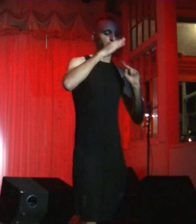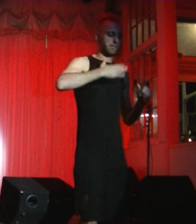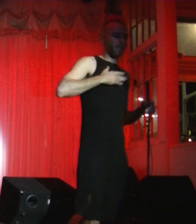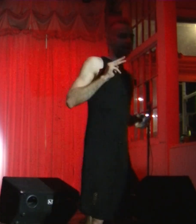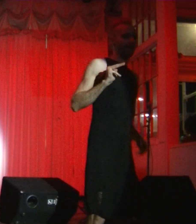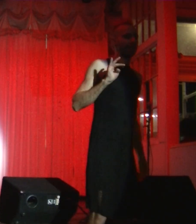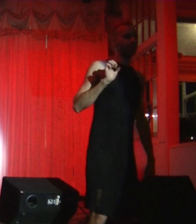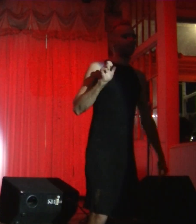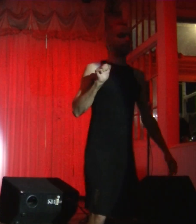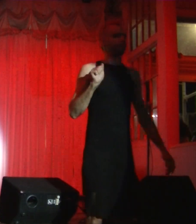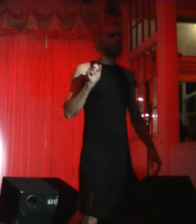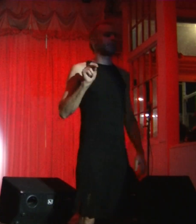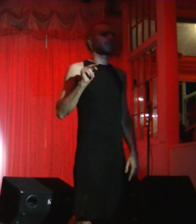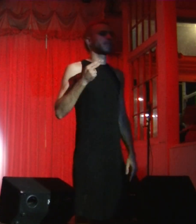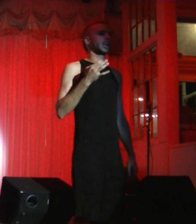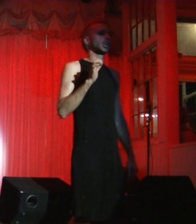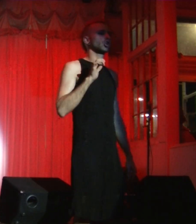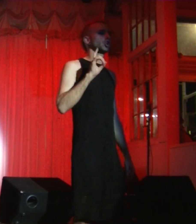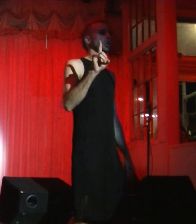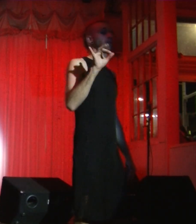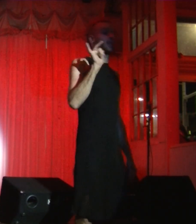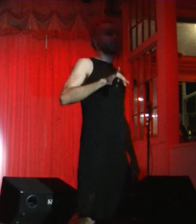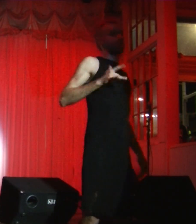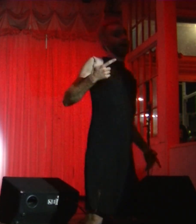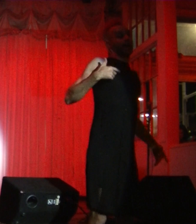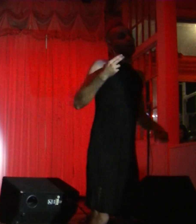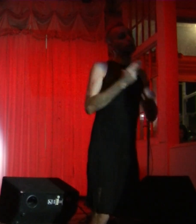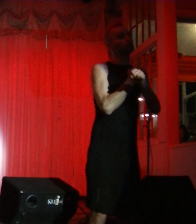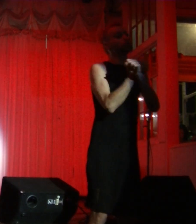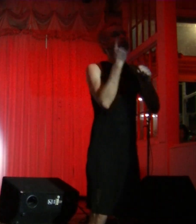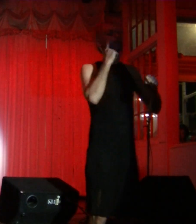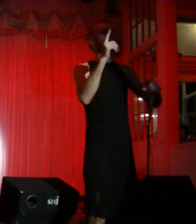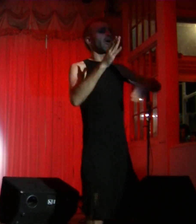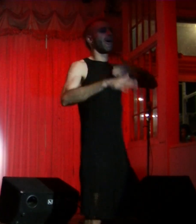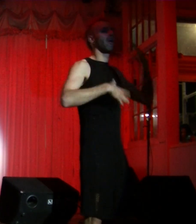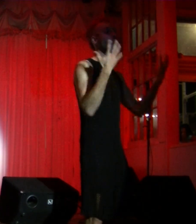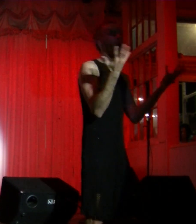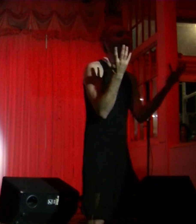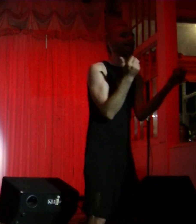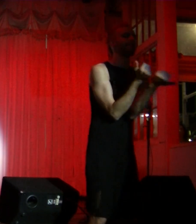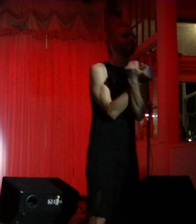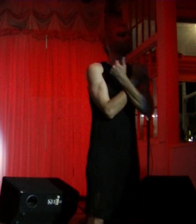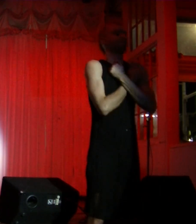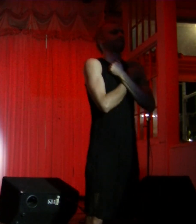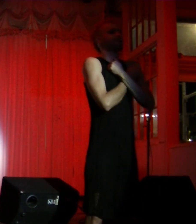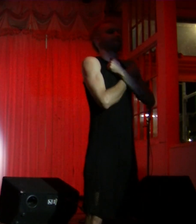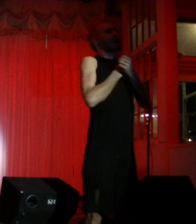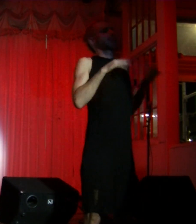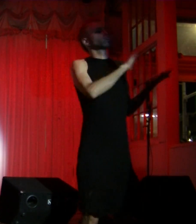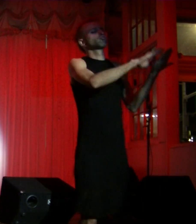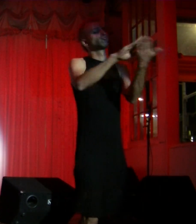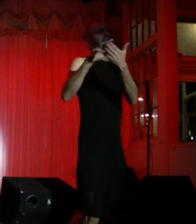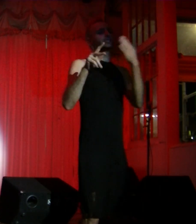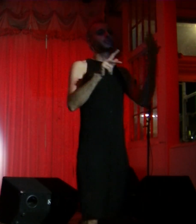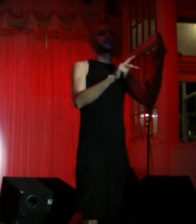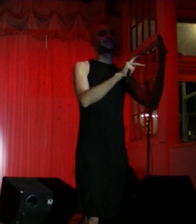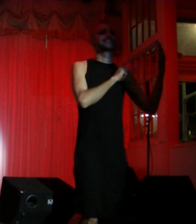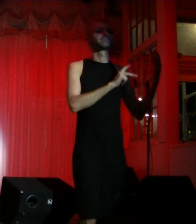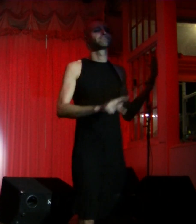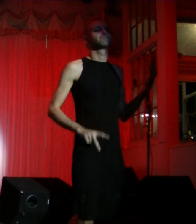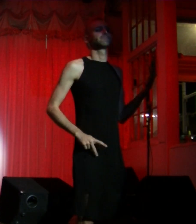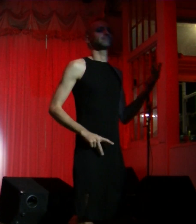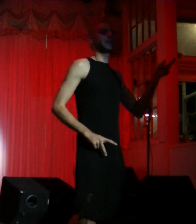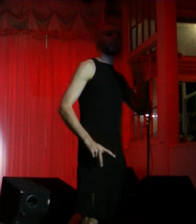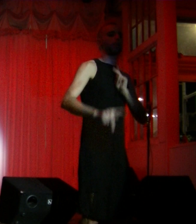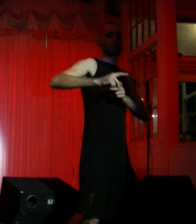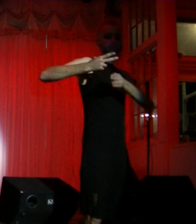weapon I use to wage love and lose seldom. I praise you, kings, and those who